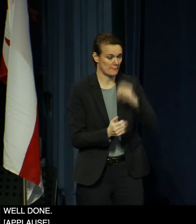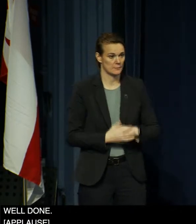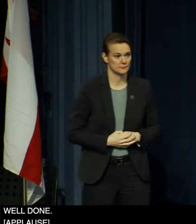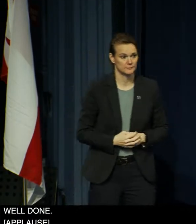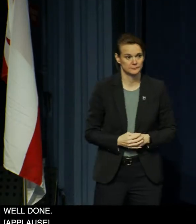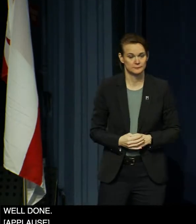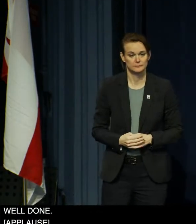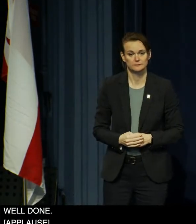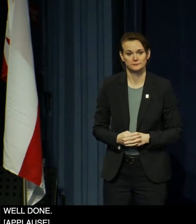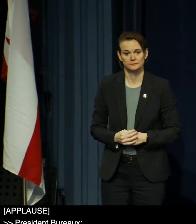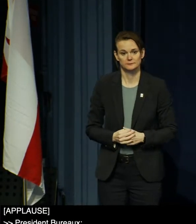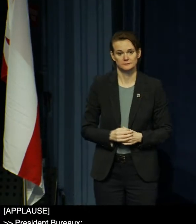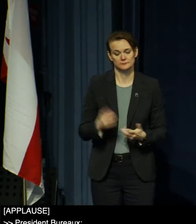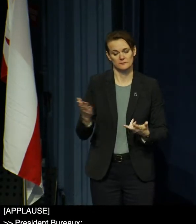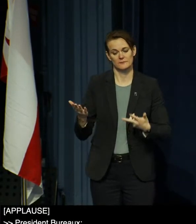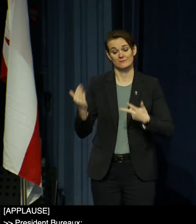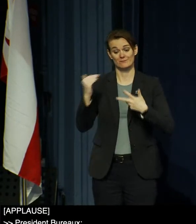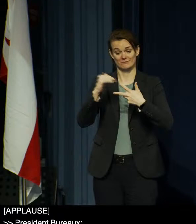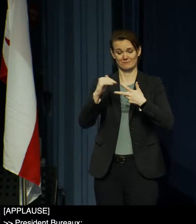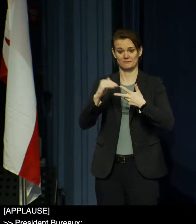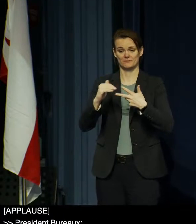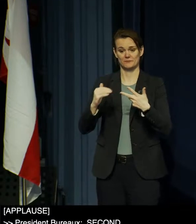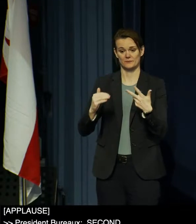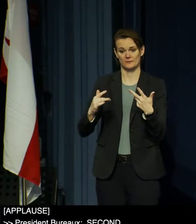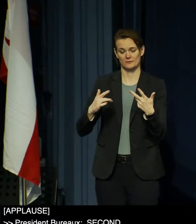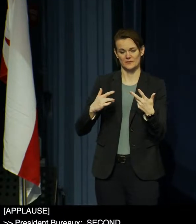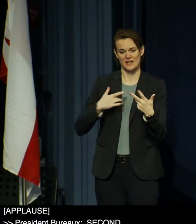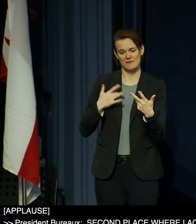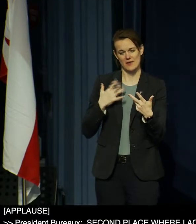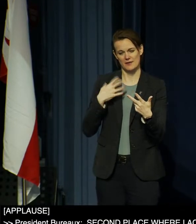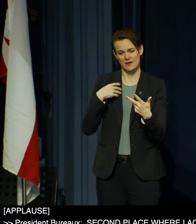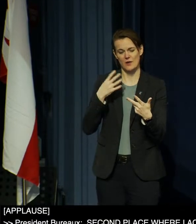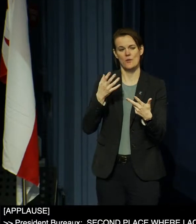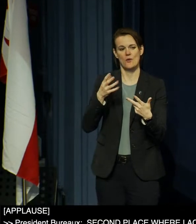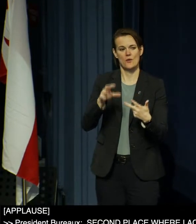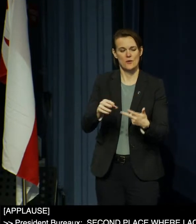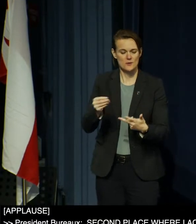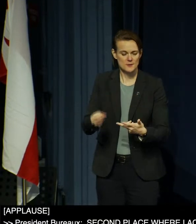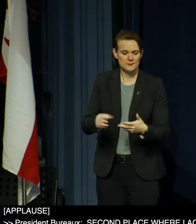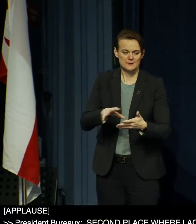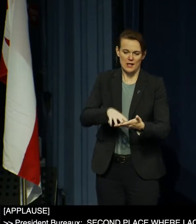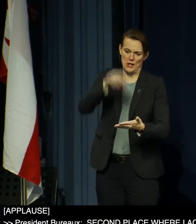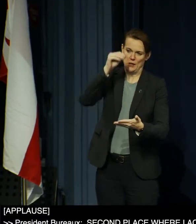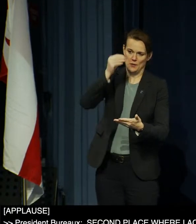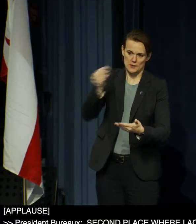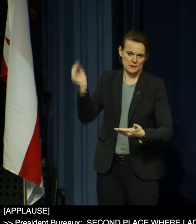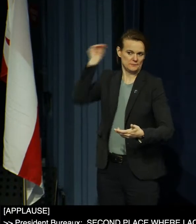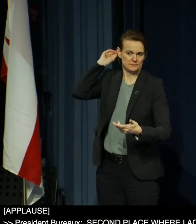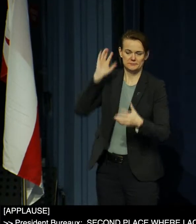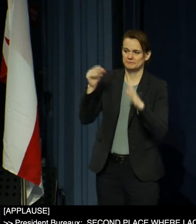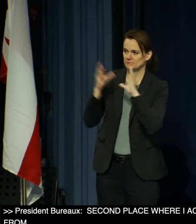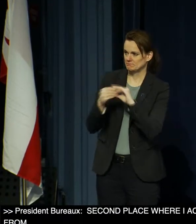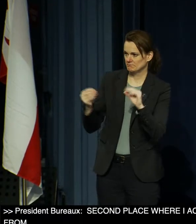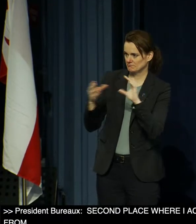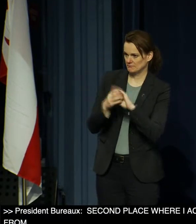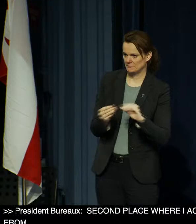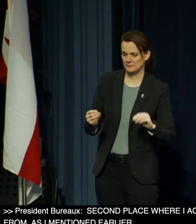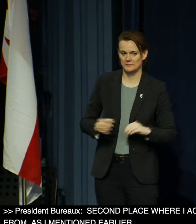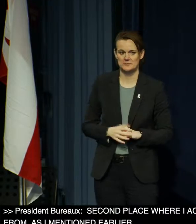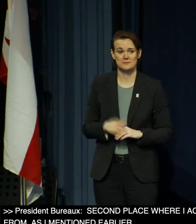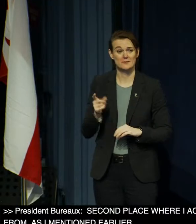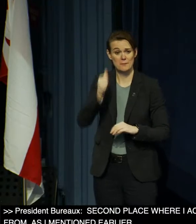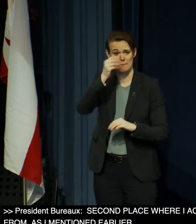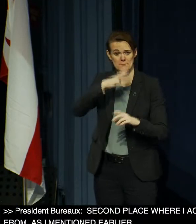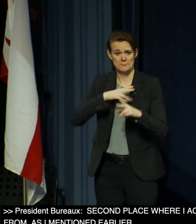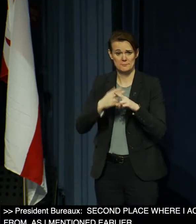The second place where I achieved and I felt I got some lifelong learning from, as I mentioned earlier, was from a story. And this story is about